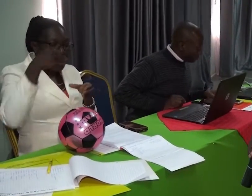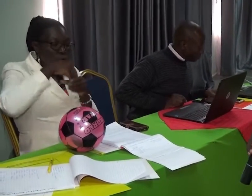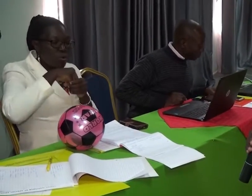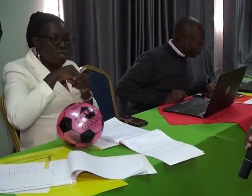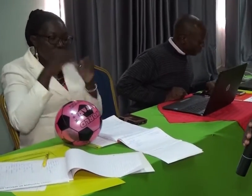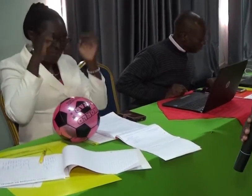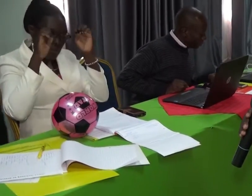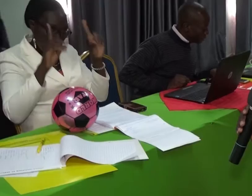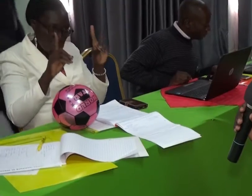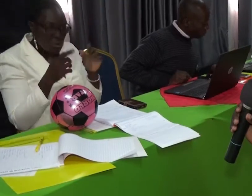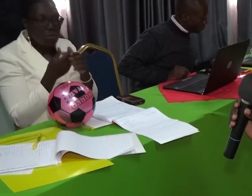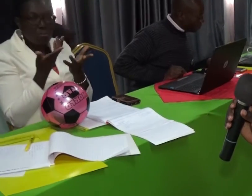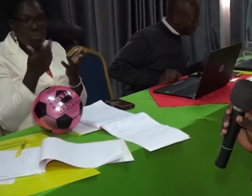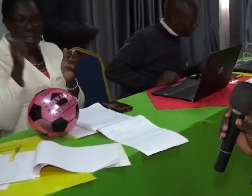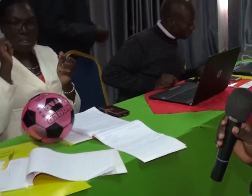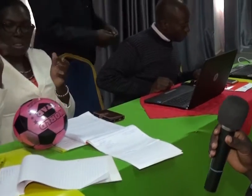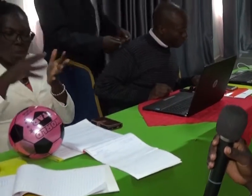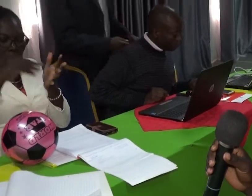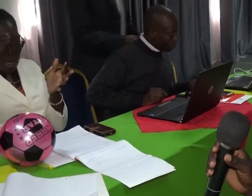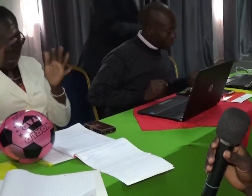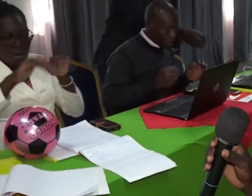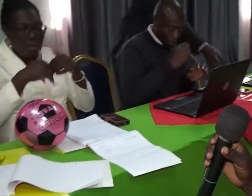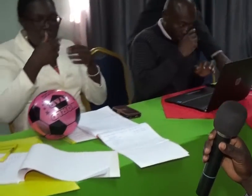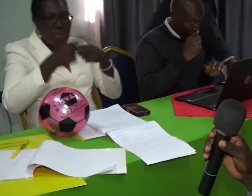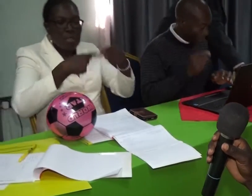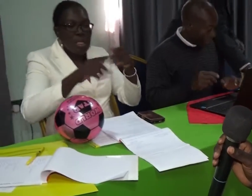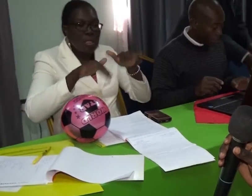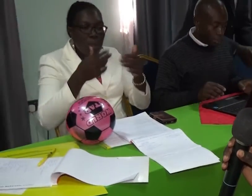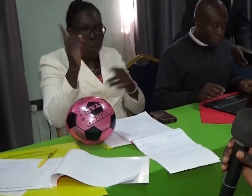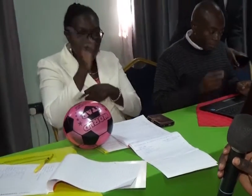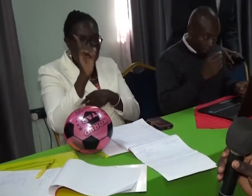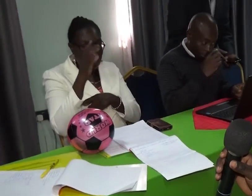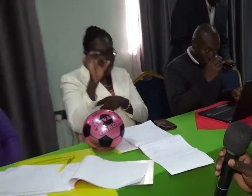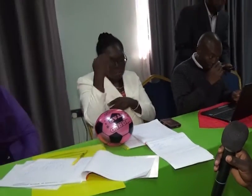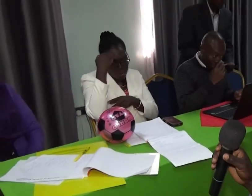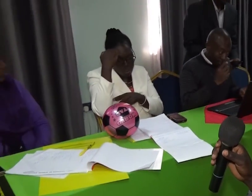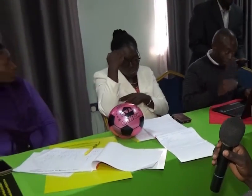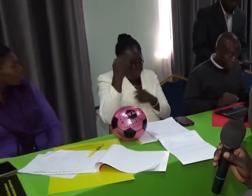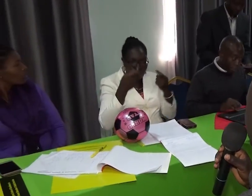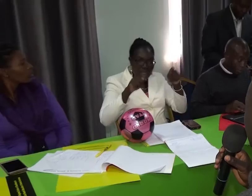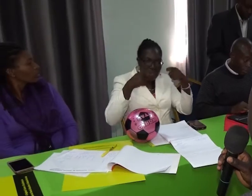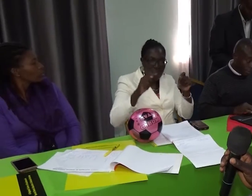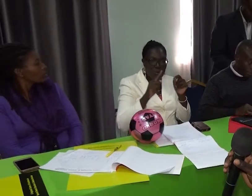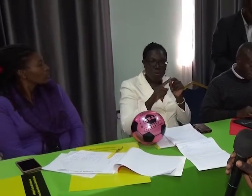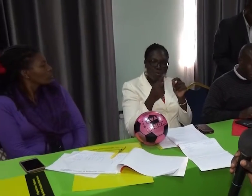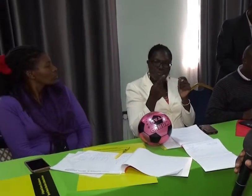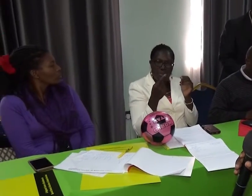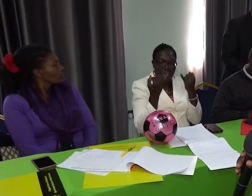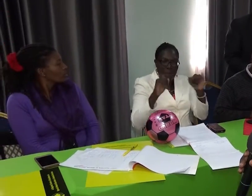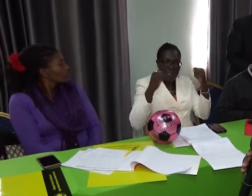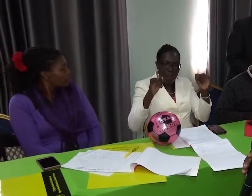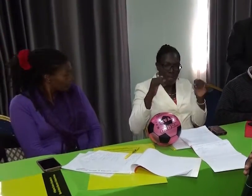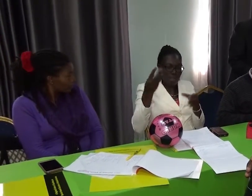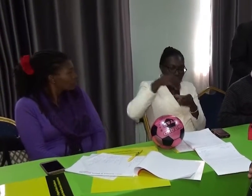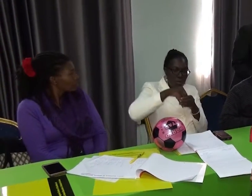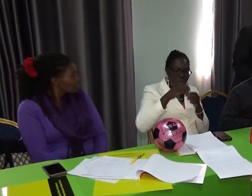and the practical strategies in the education area. And we continue to see how the